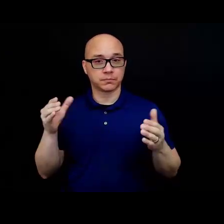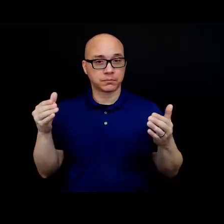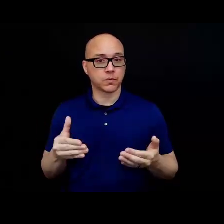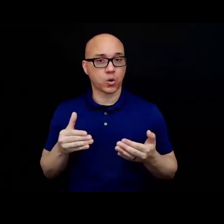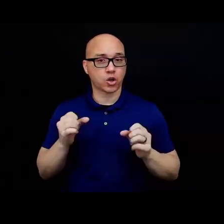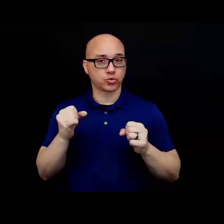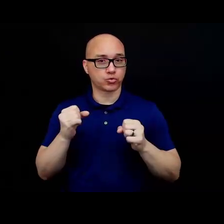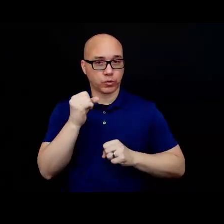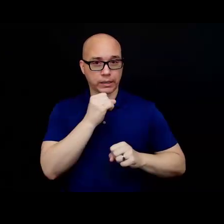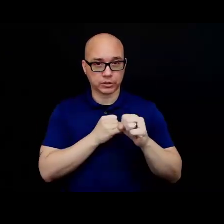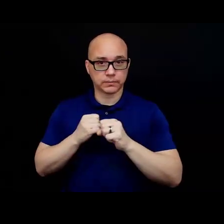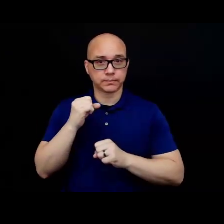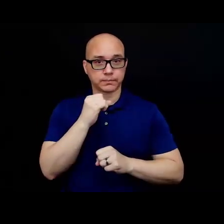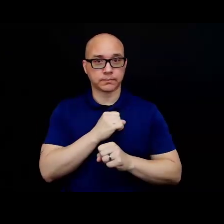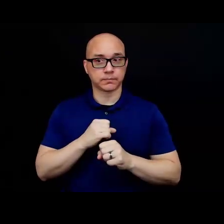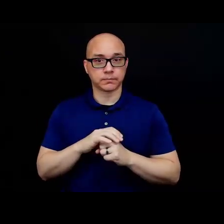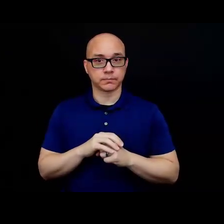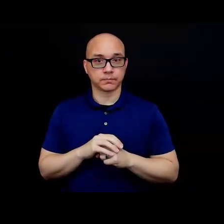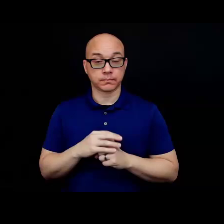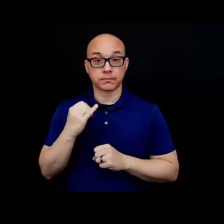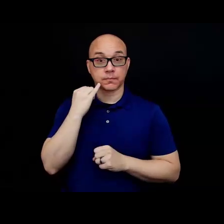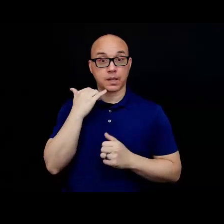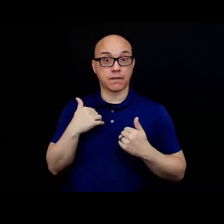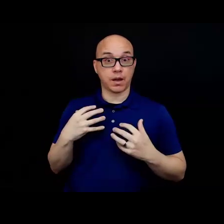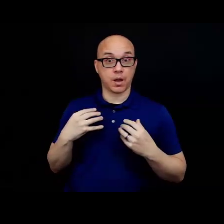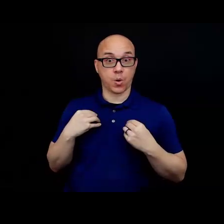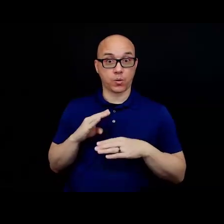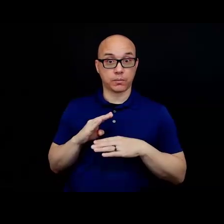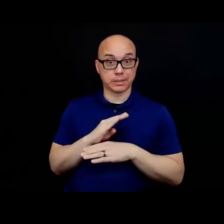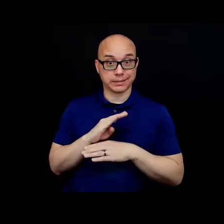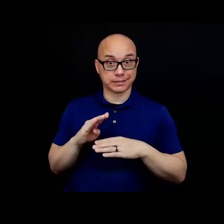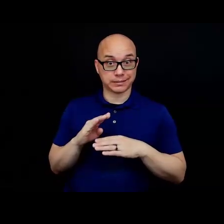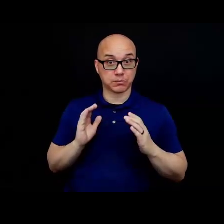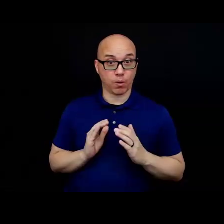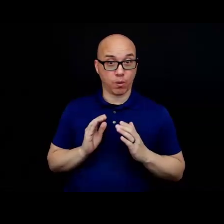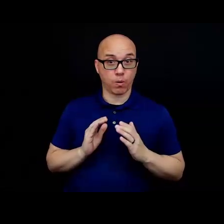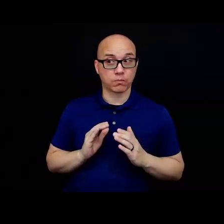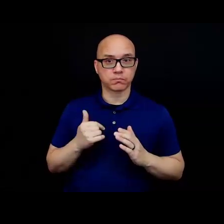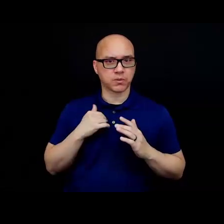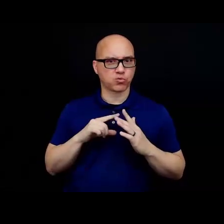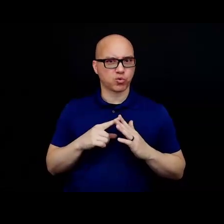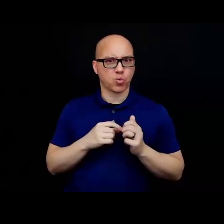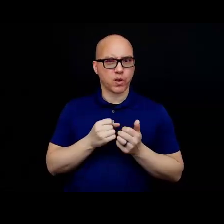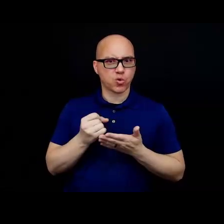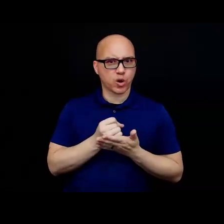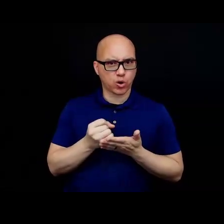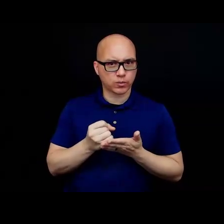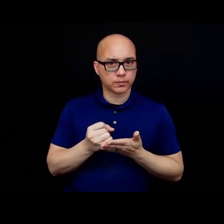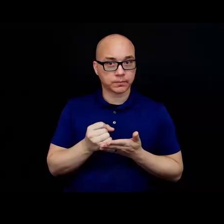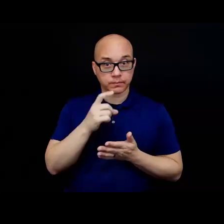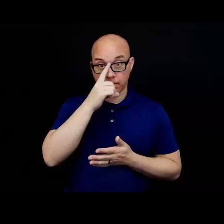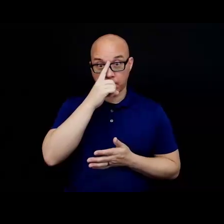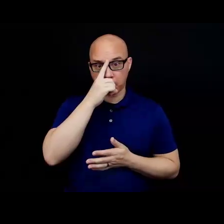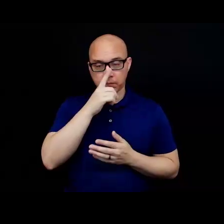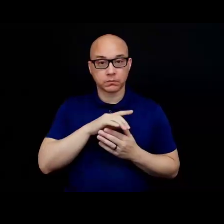As a small business owner, I started with credit cards because when you're looking to get access to capital, you